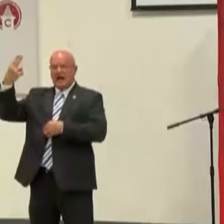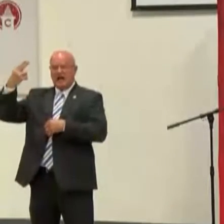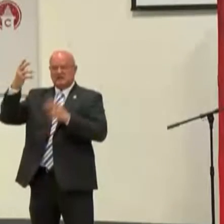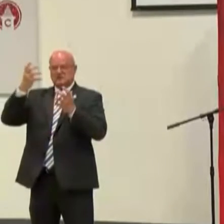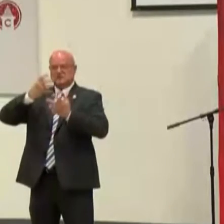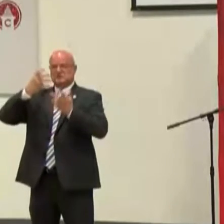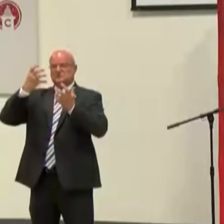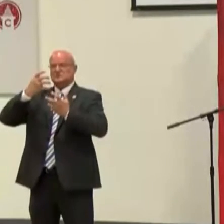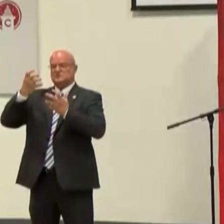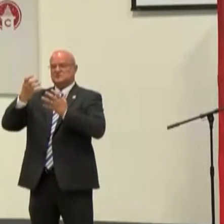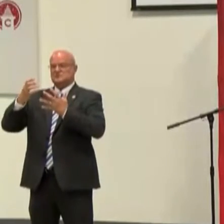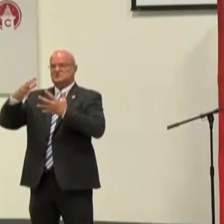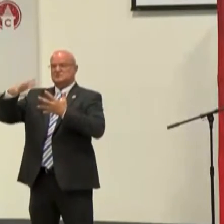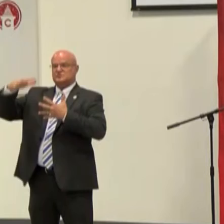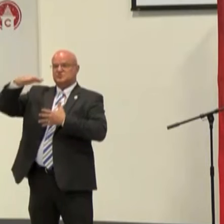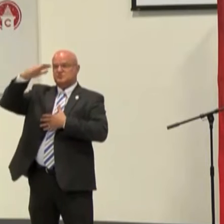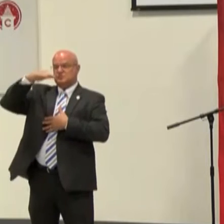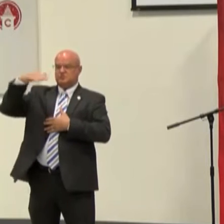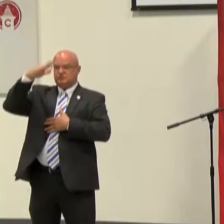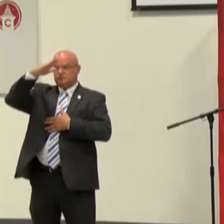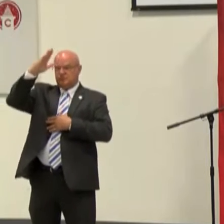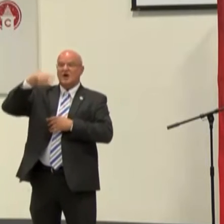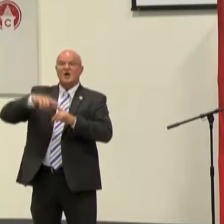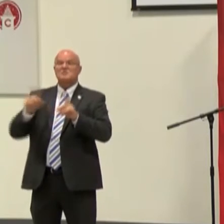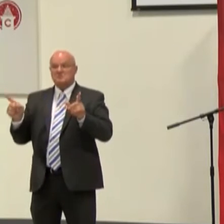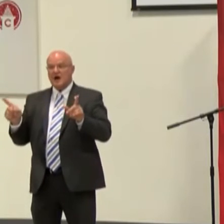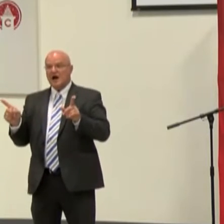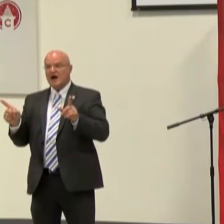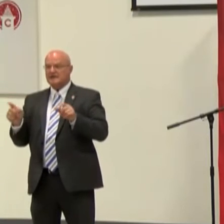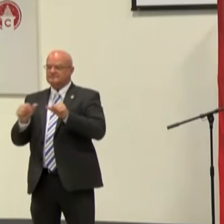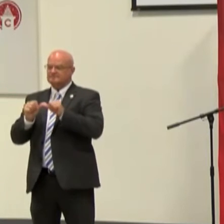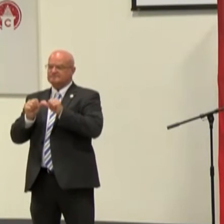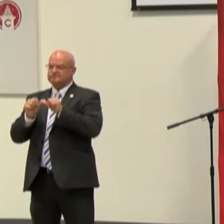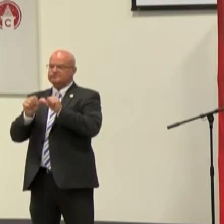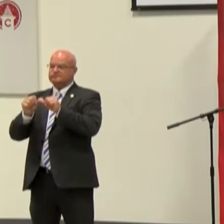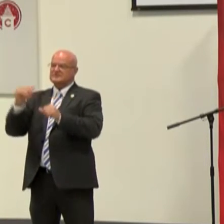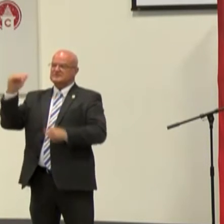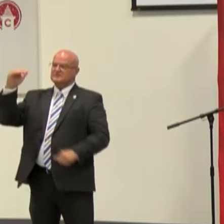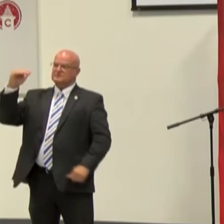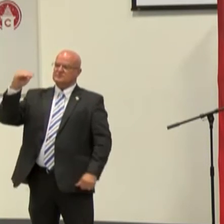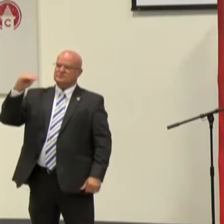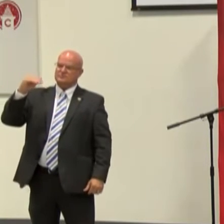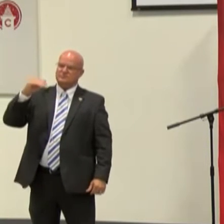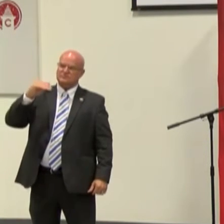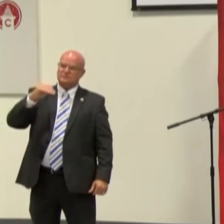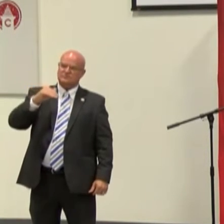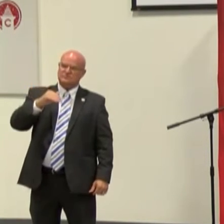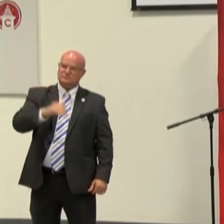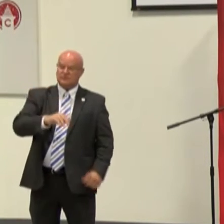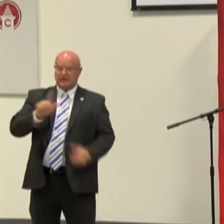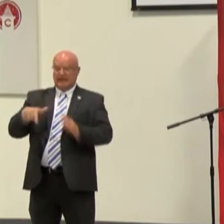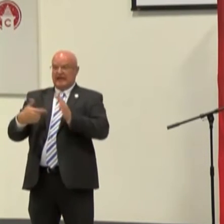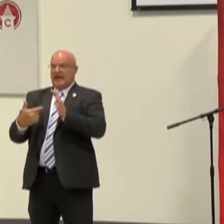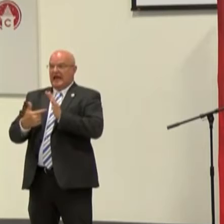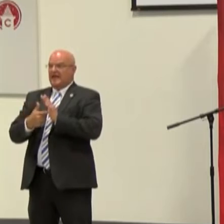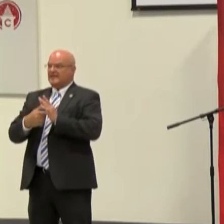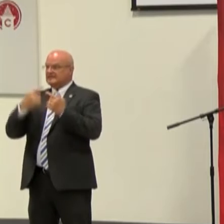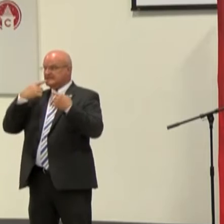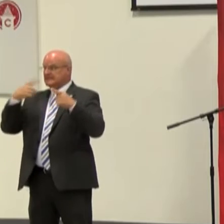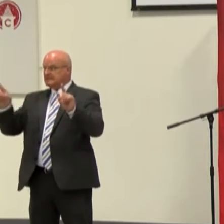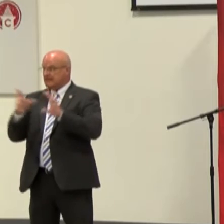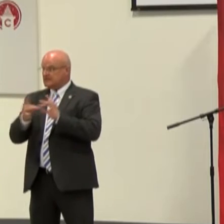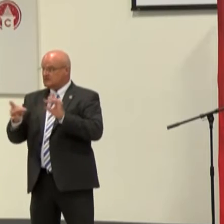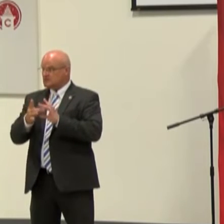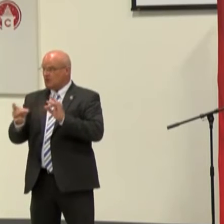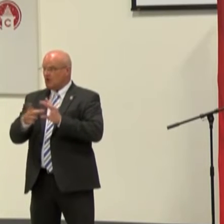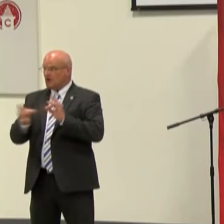high peaks. But there's been a consistent downward trend, and this has been a success story.